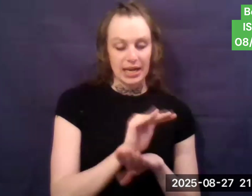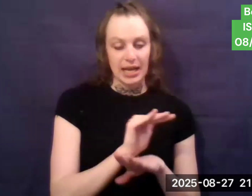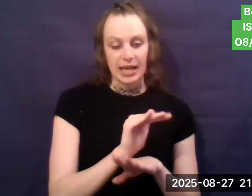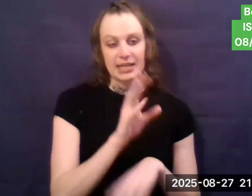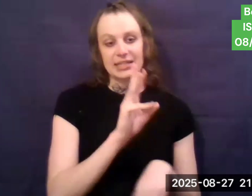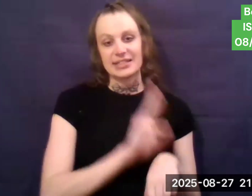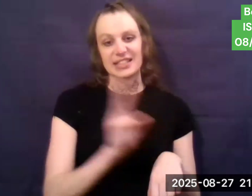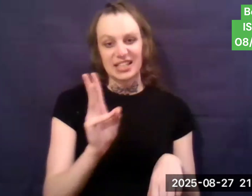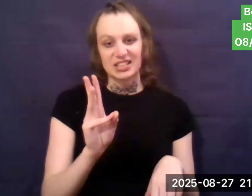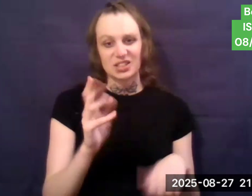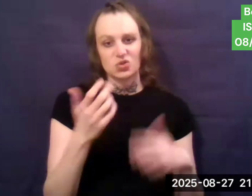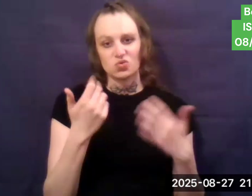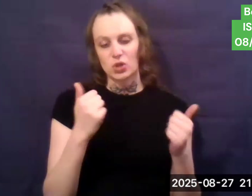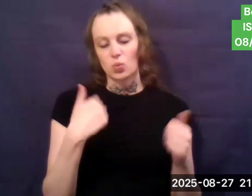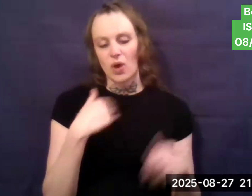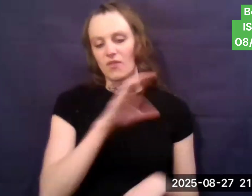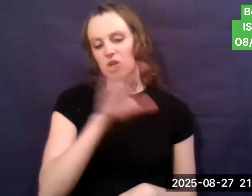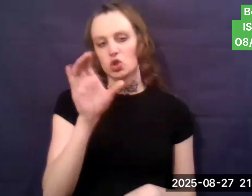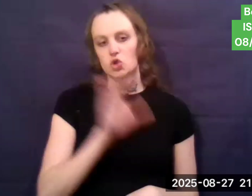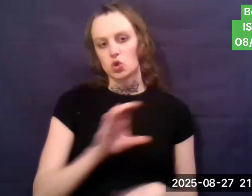link for that coming up.